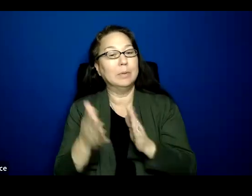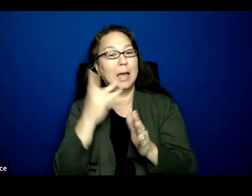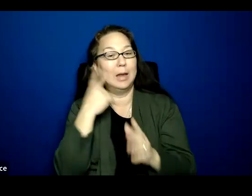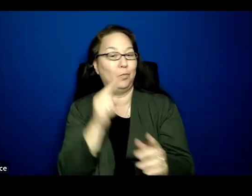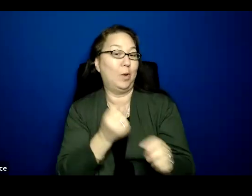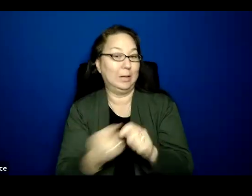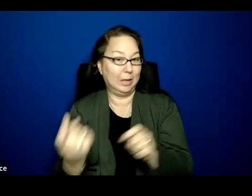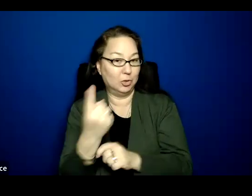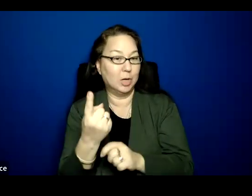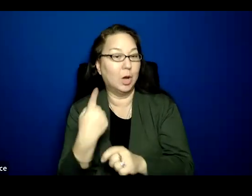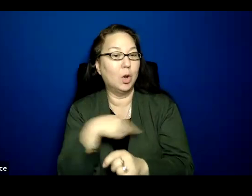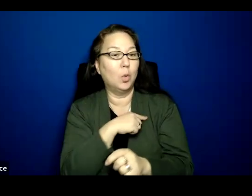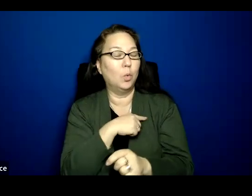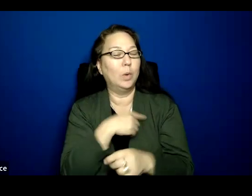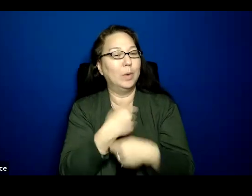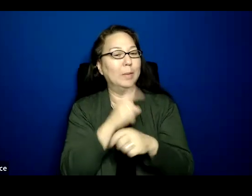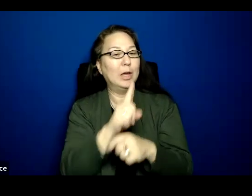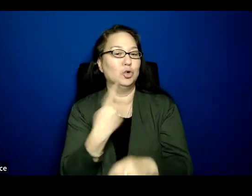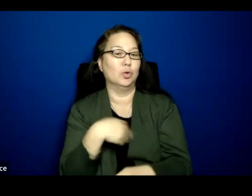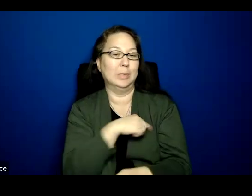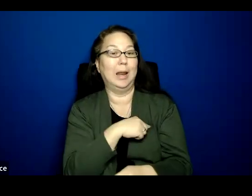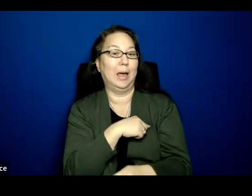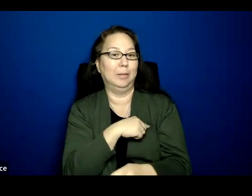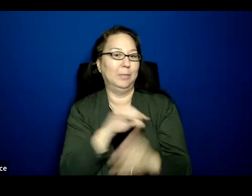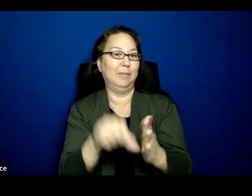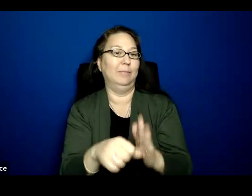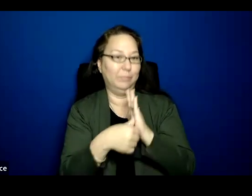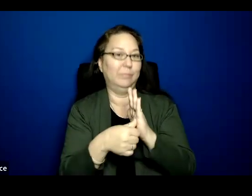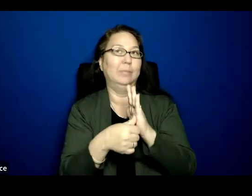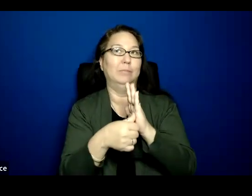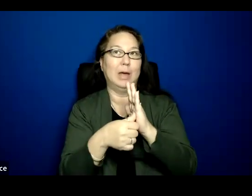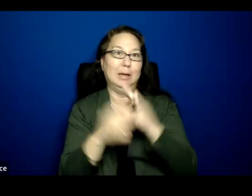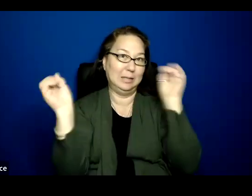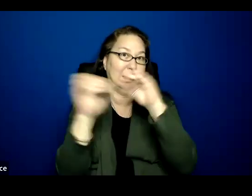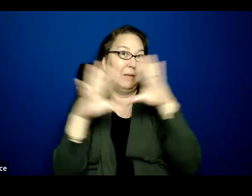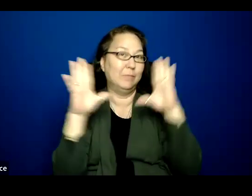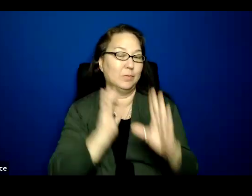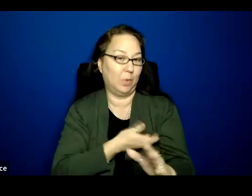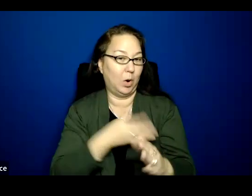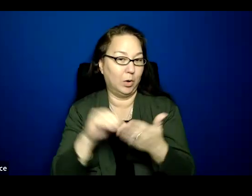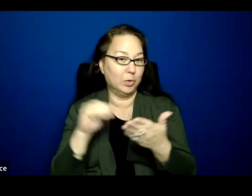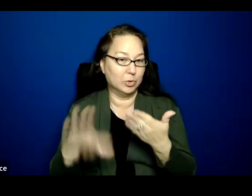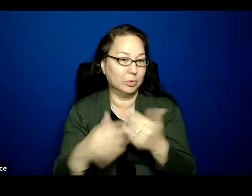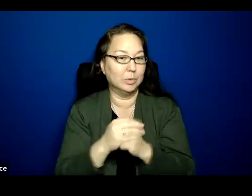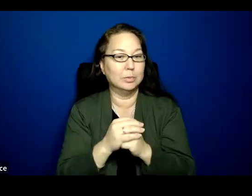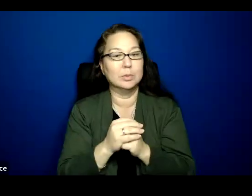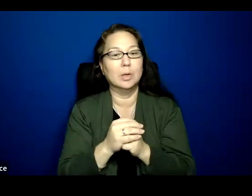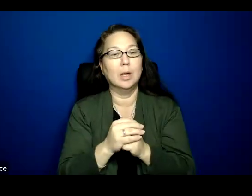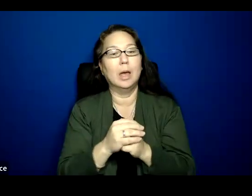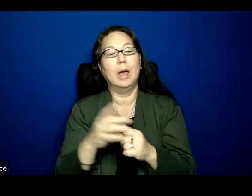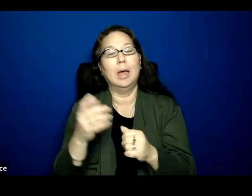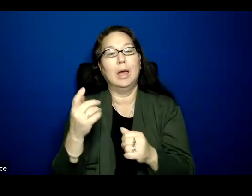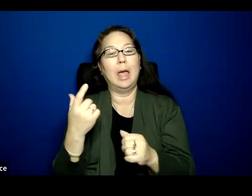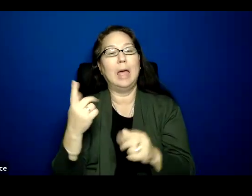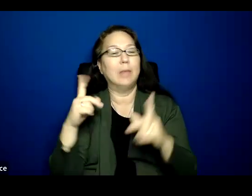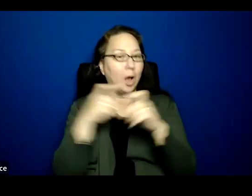vision of our students because that's where it starts. No matter the complex needs of our students, we really want to capitalize on the vision of our students and make sure